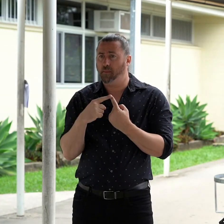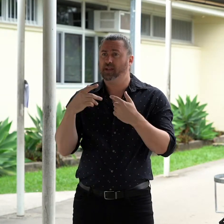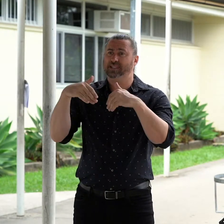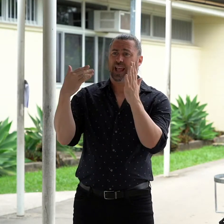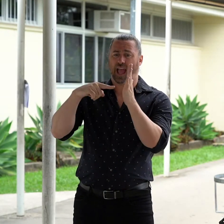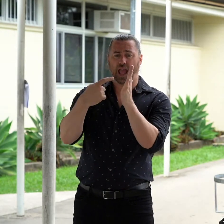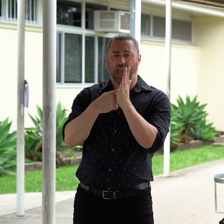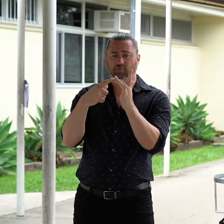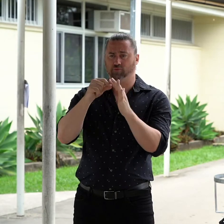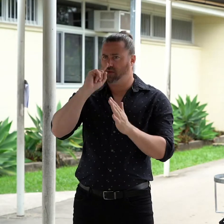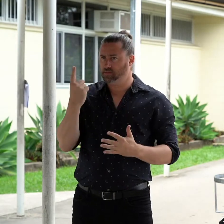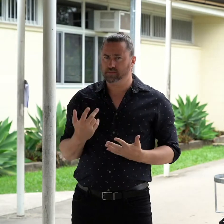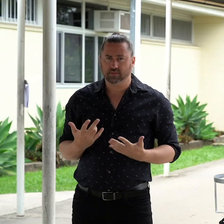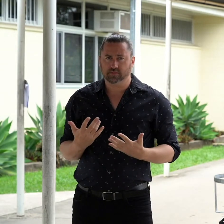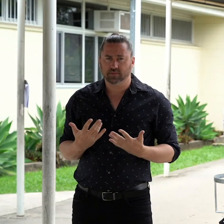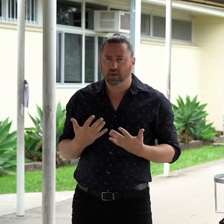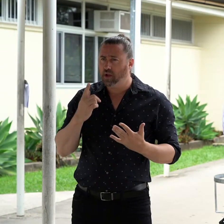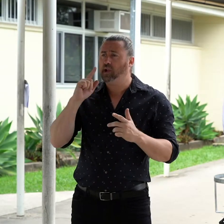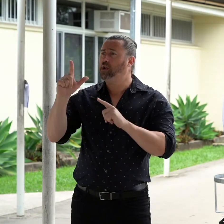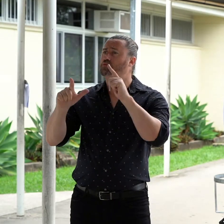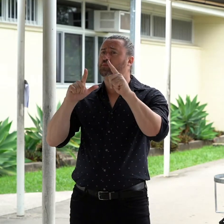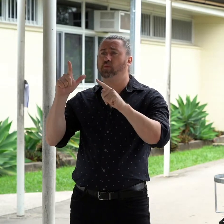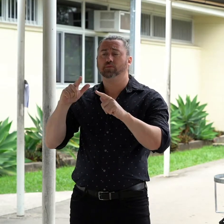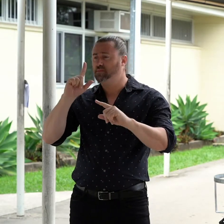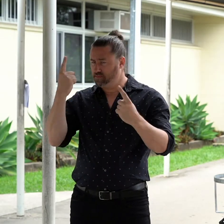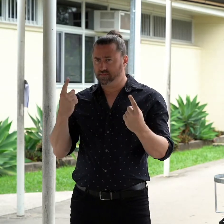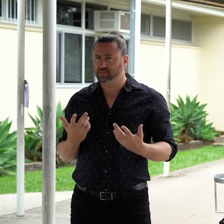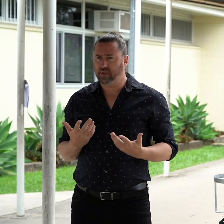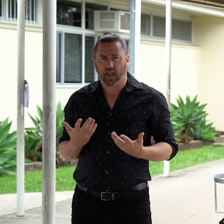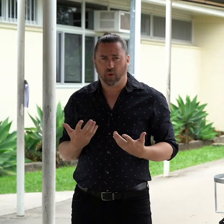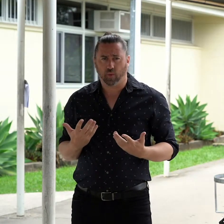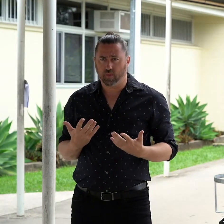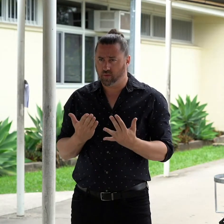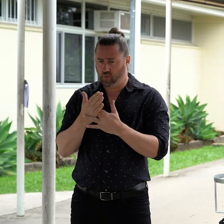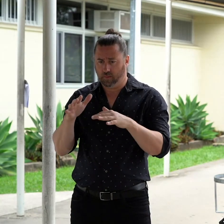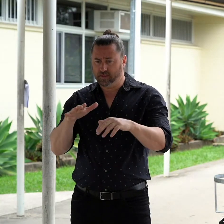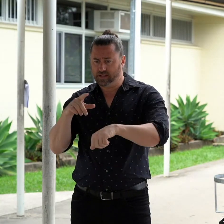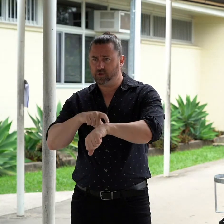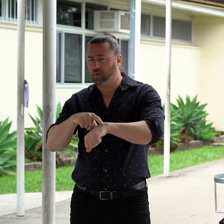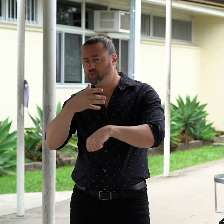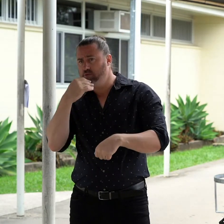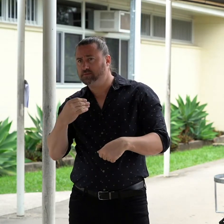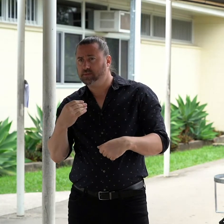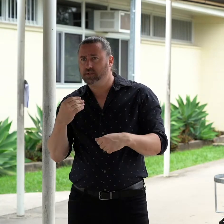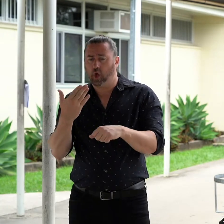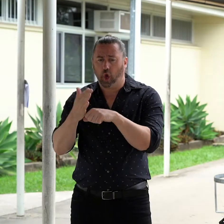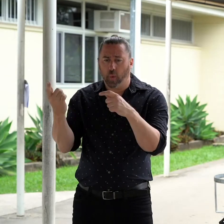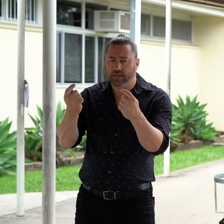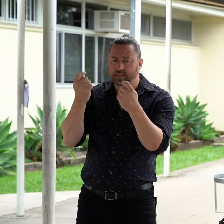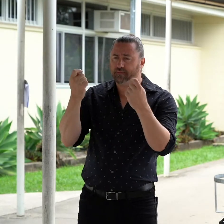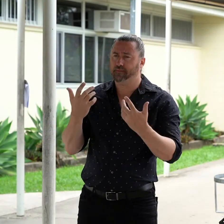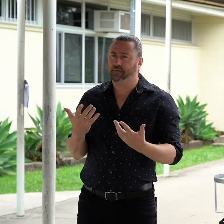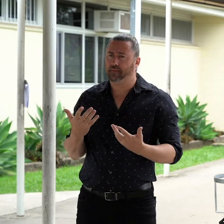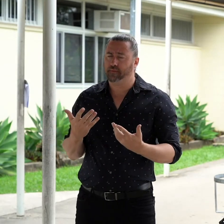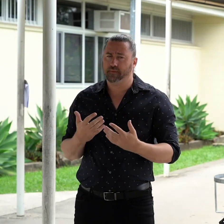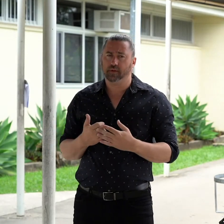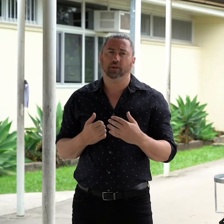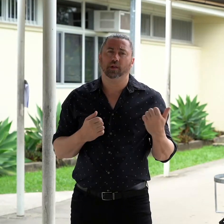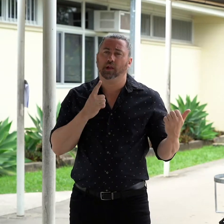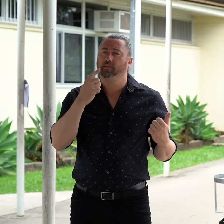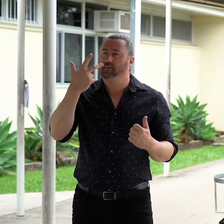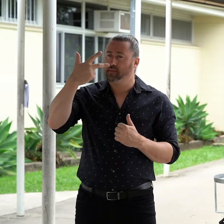you're affecting the tourism economy over the busiest period of the year. Well, at the 80% mark, what we have said